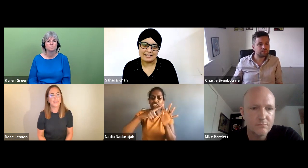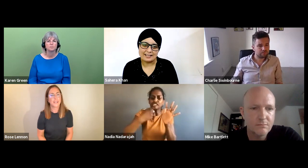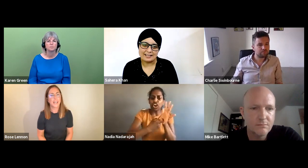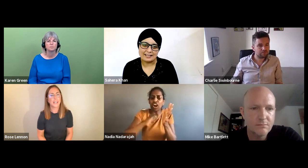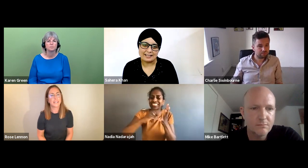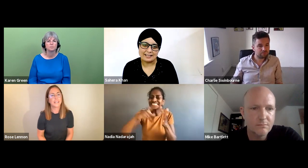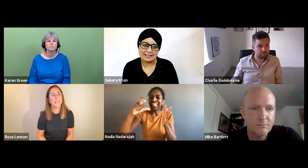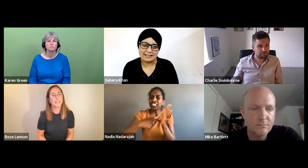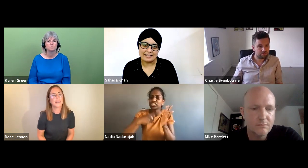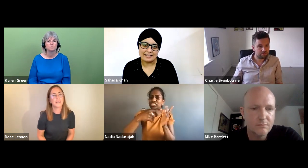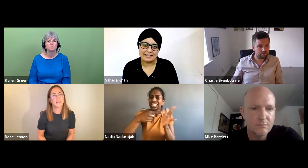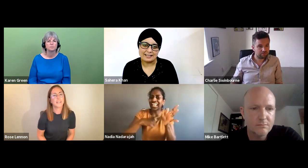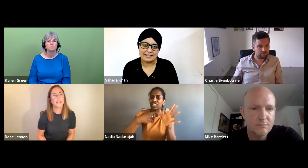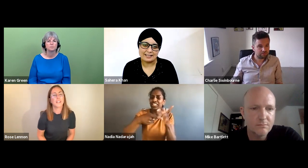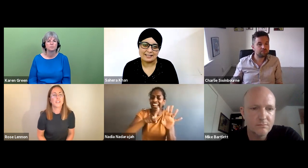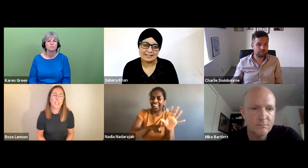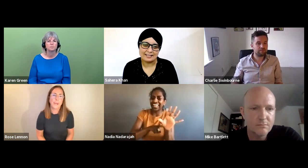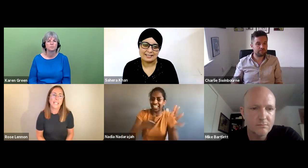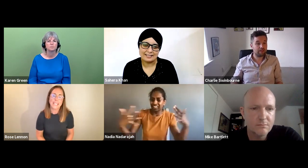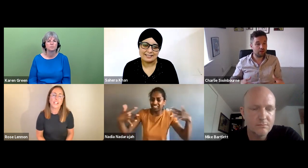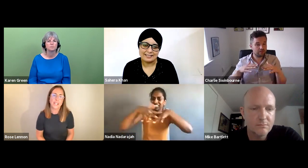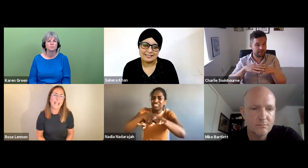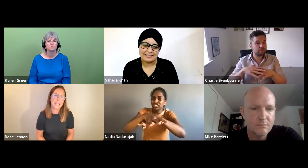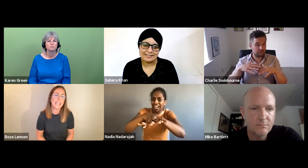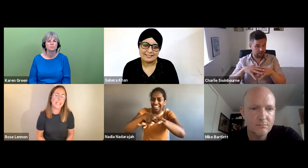is saying, talking about intersectionality.